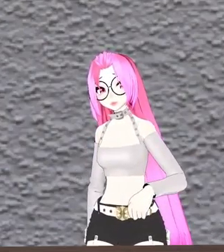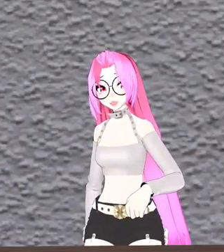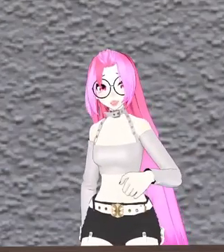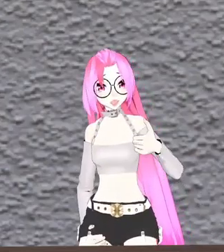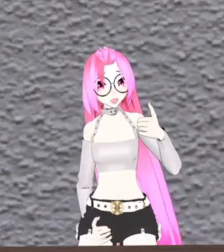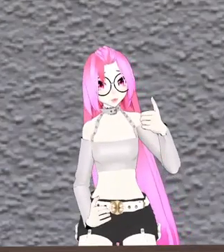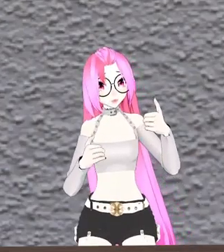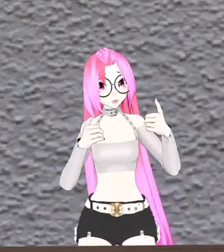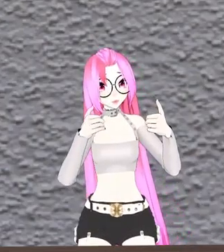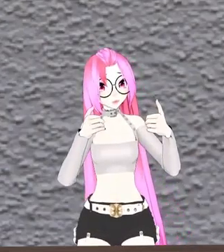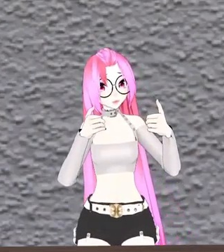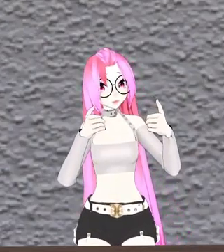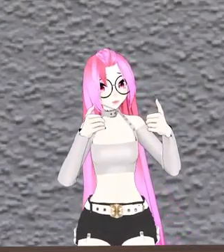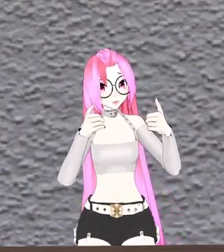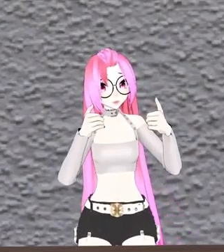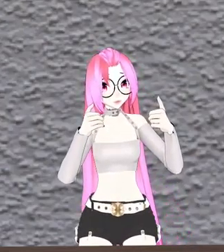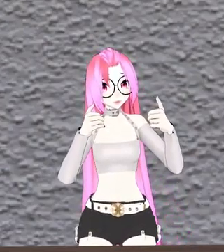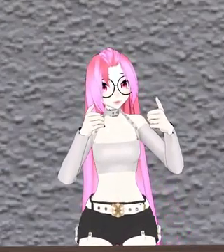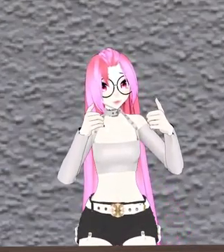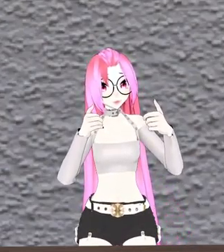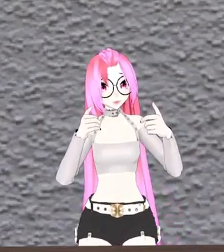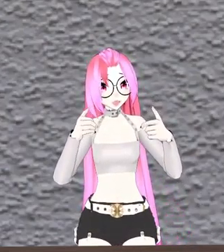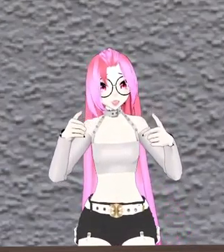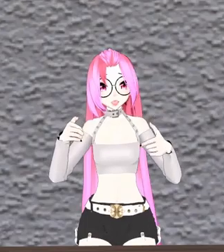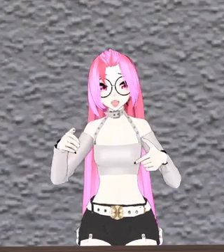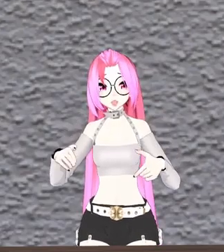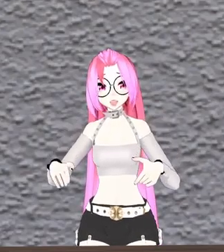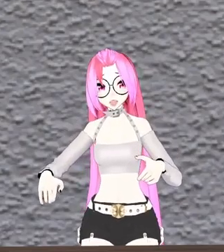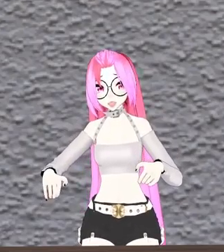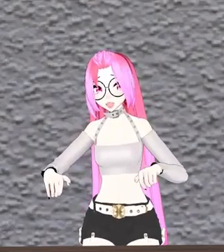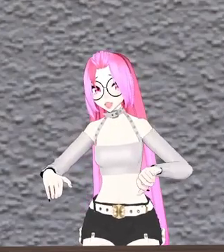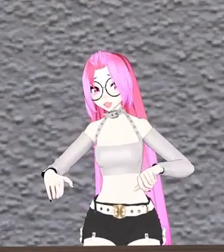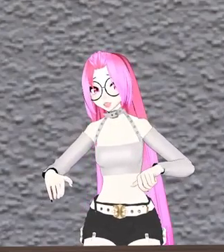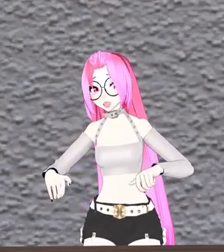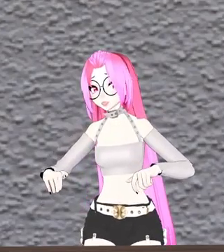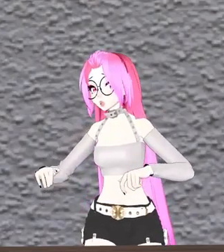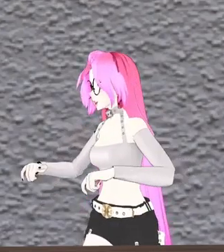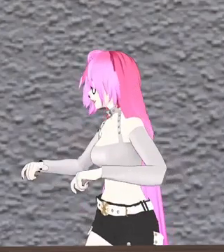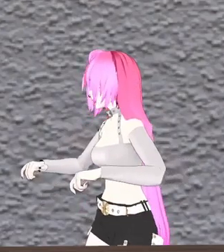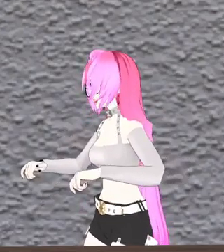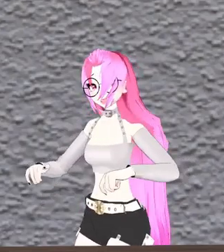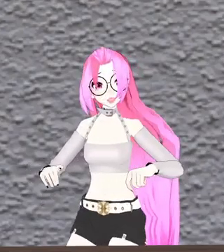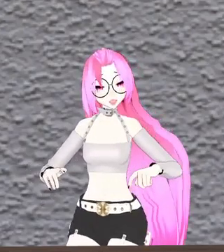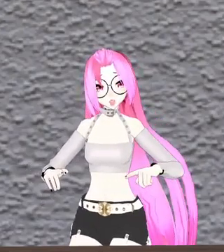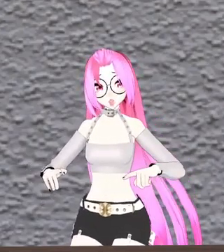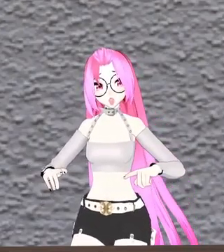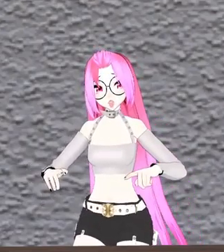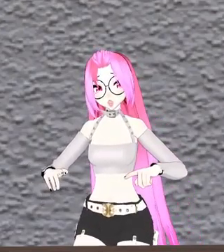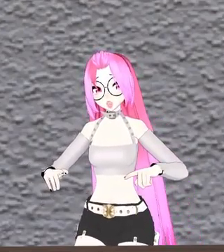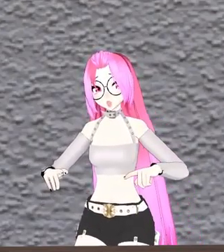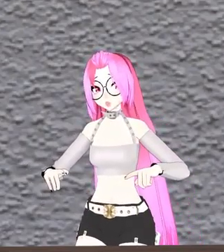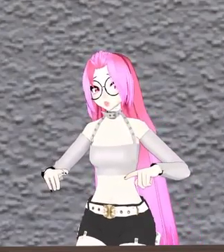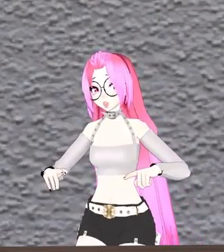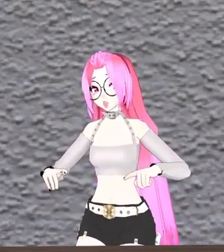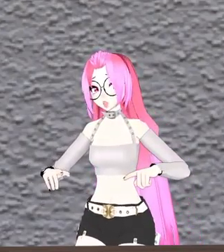It's good now? Yeah, you're good. Okay, I felt like Patrick. Wait, didn't he say testing? Does he say